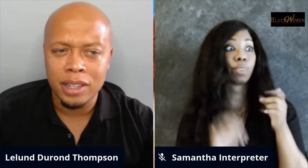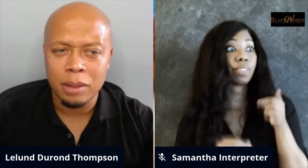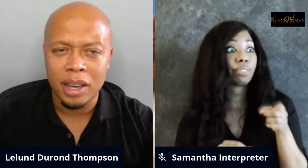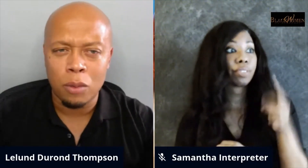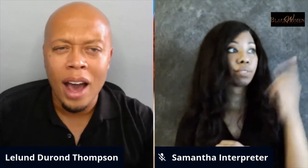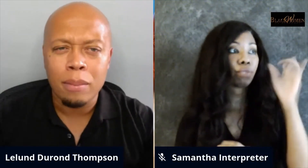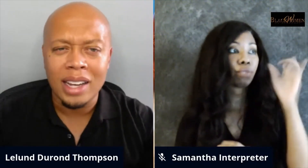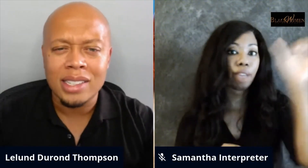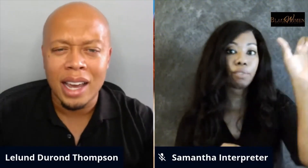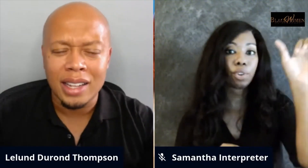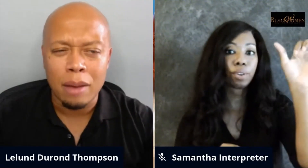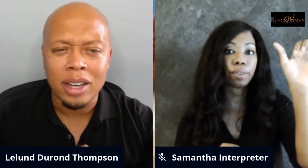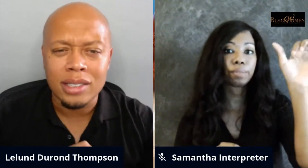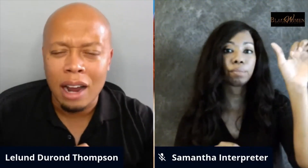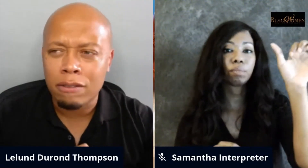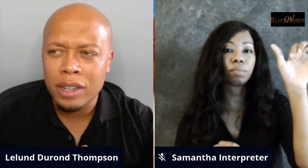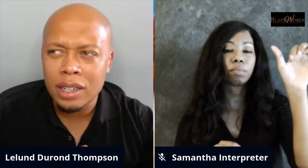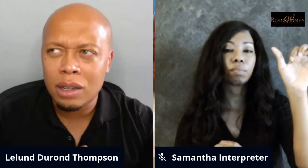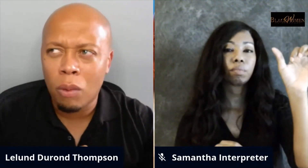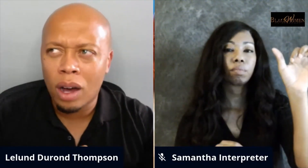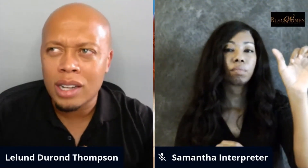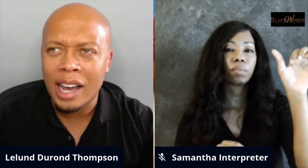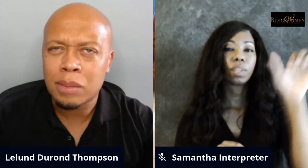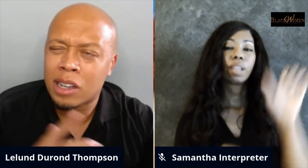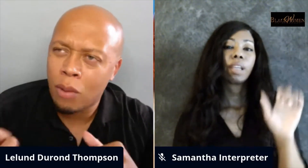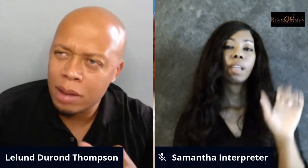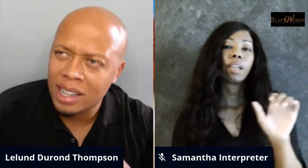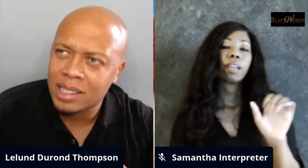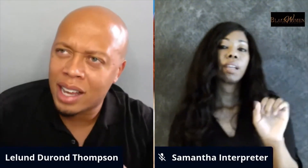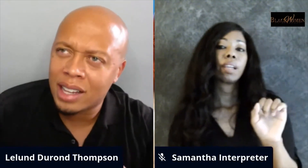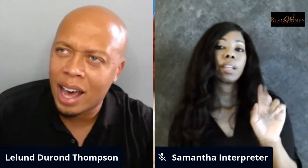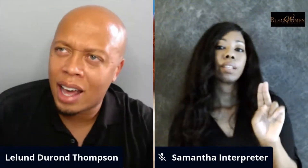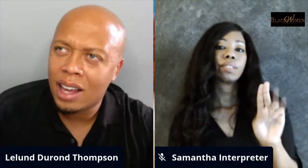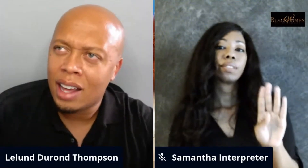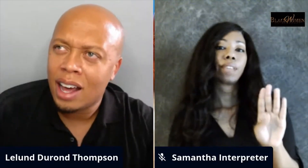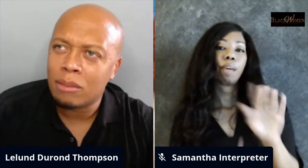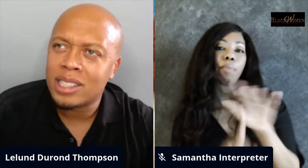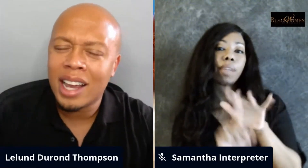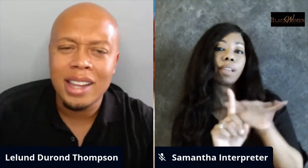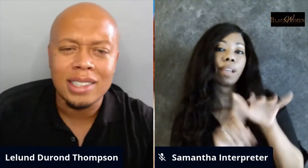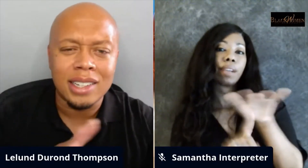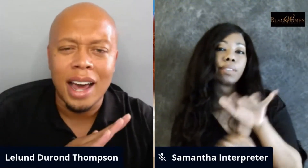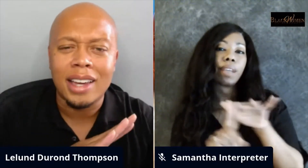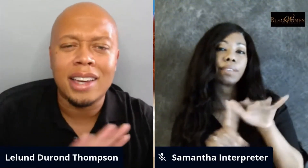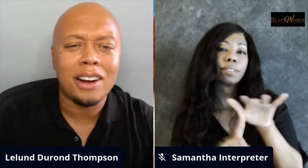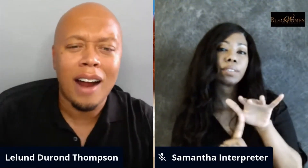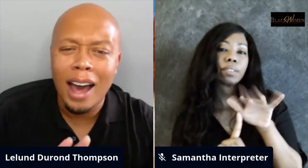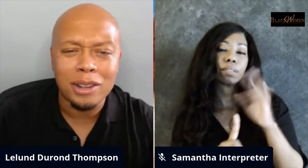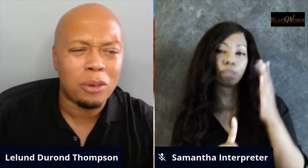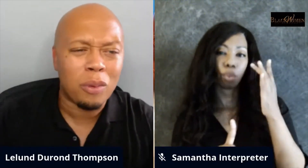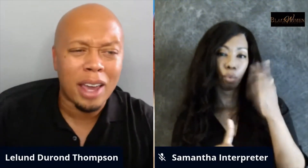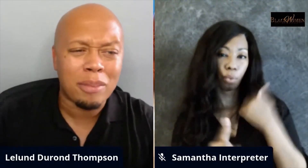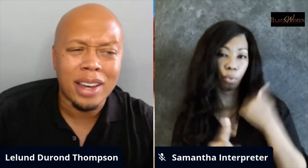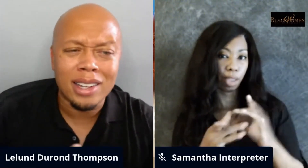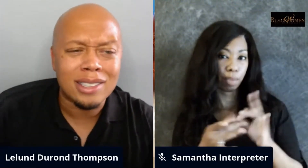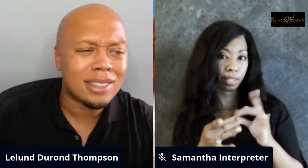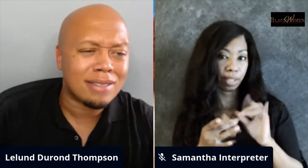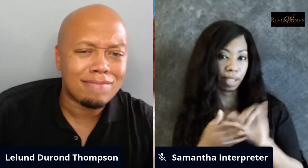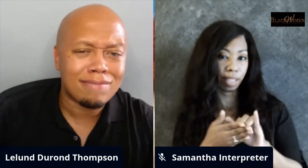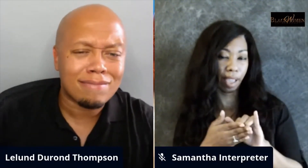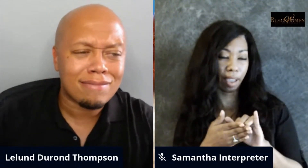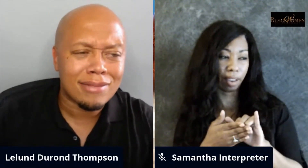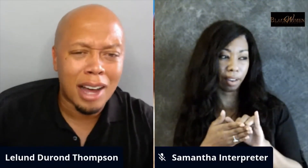could really mean, why am I saying that? Because I ask myself, why am I saying that? I'm saying that to like get her out of the way,